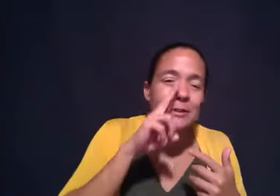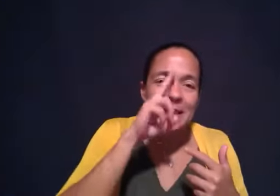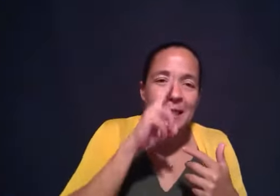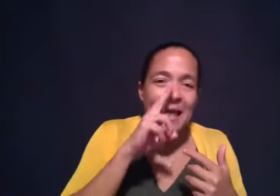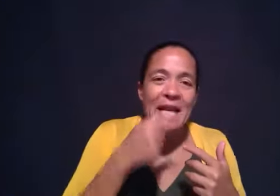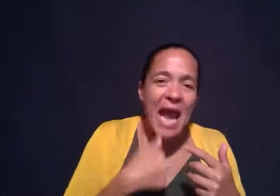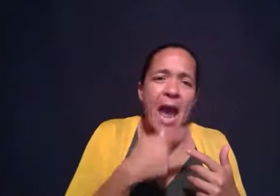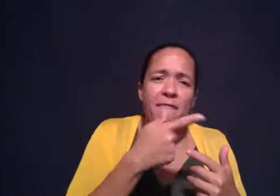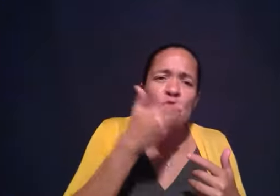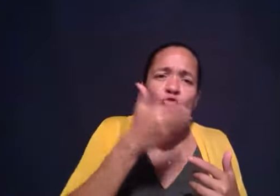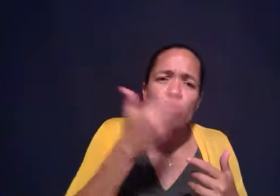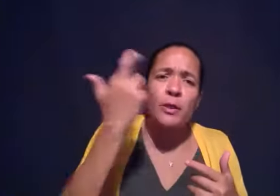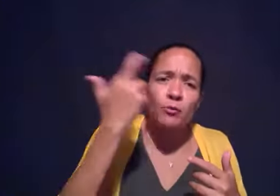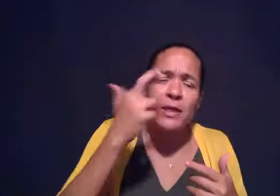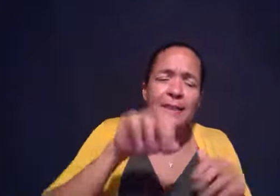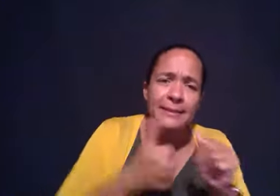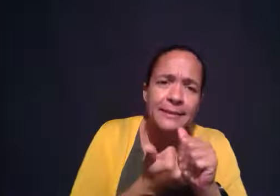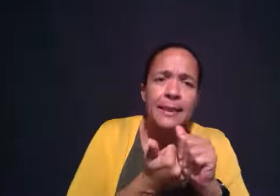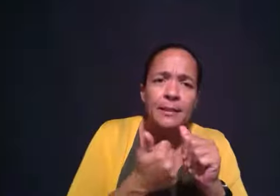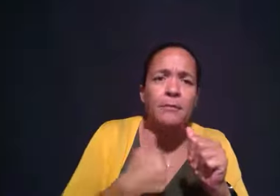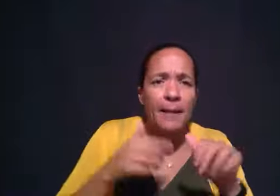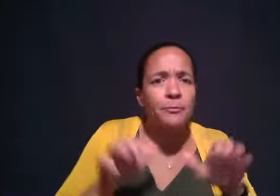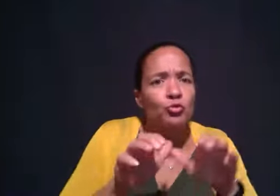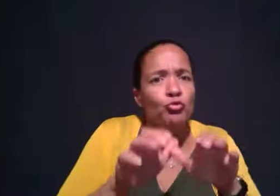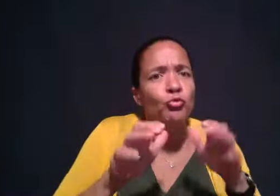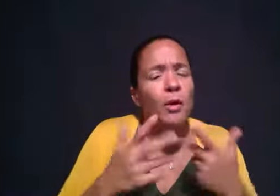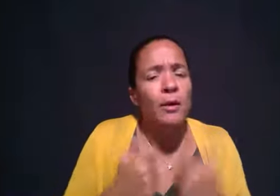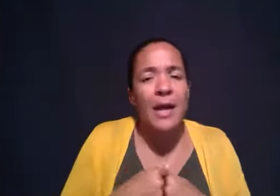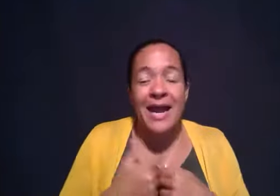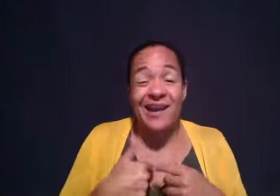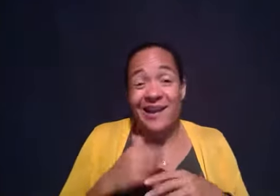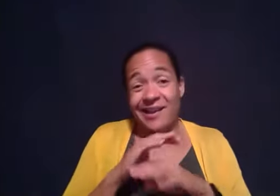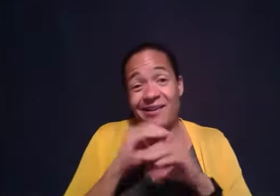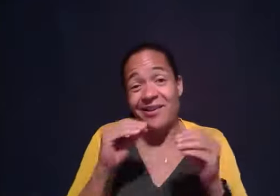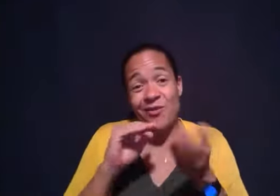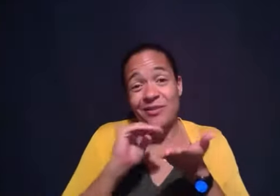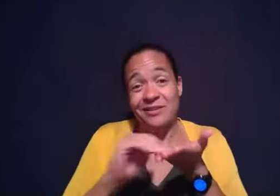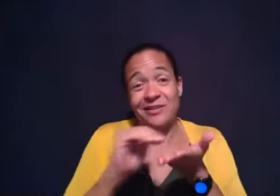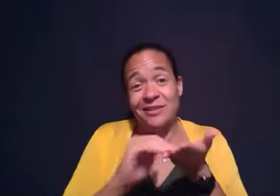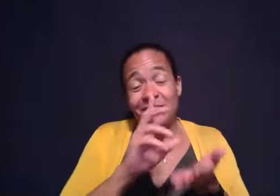I didn't have any excuses for why I was doing the stuff that I was doing.